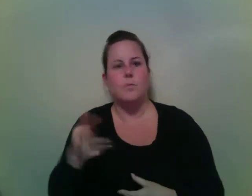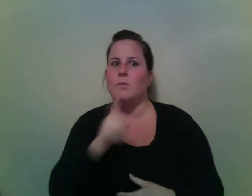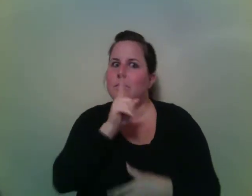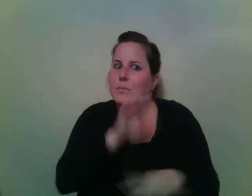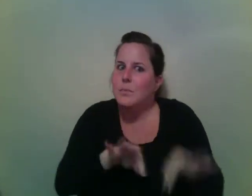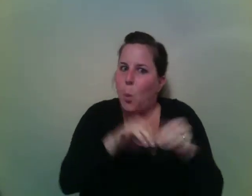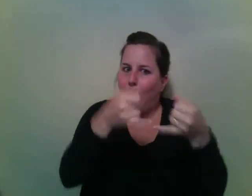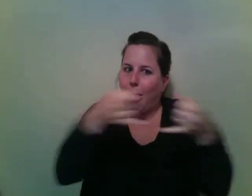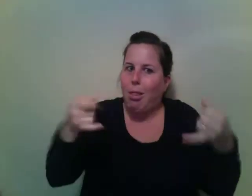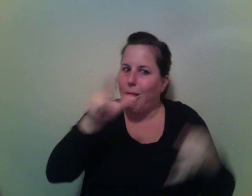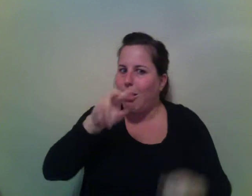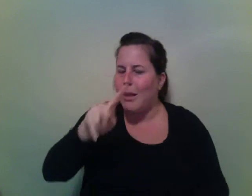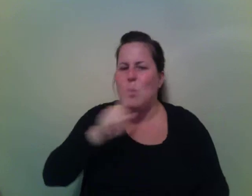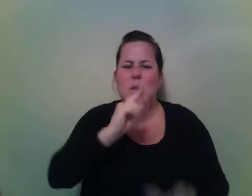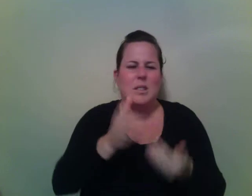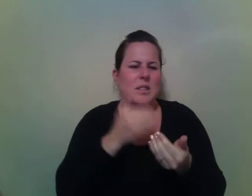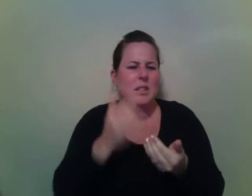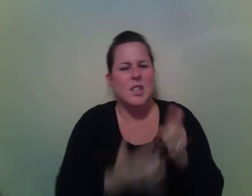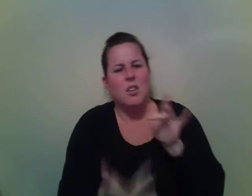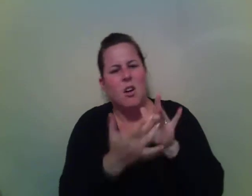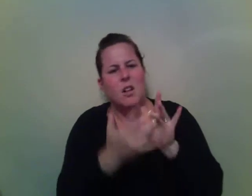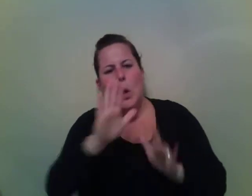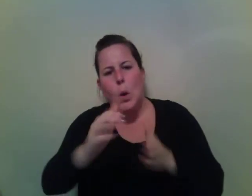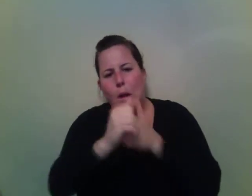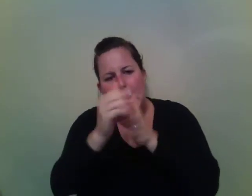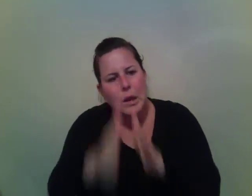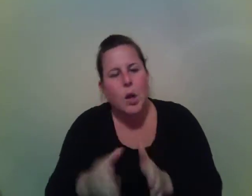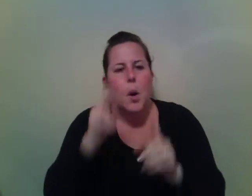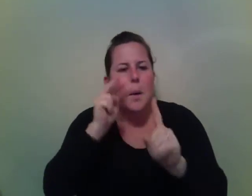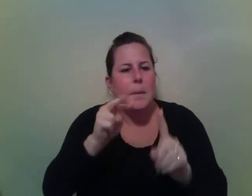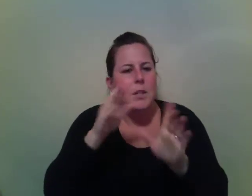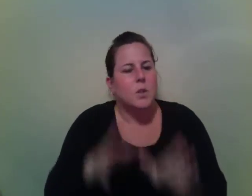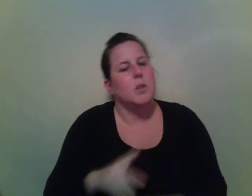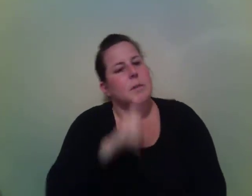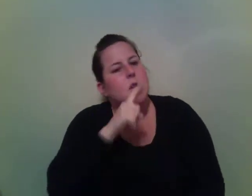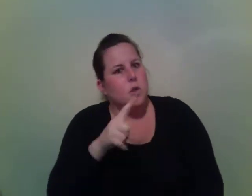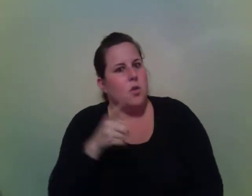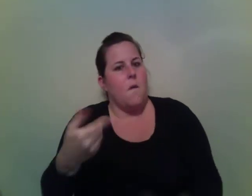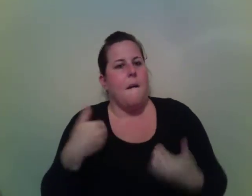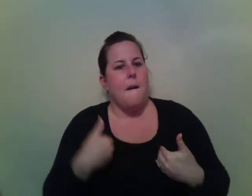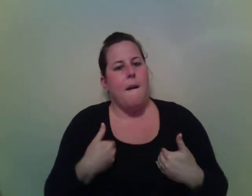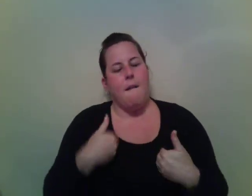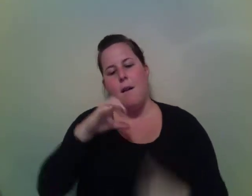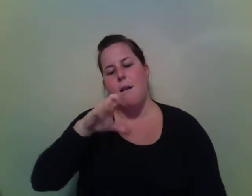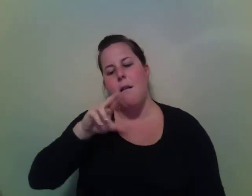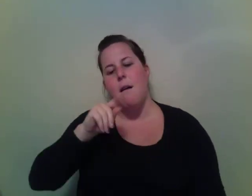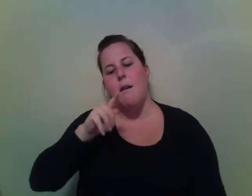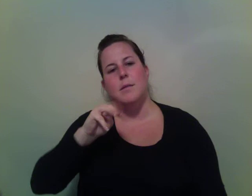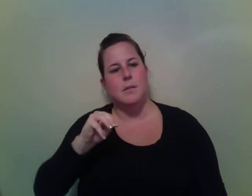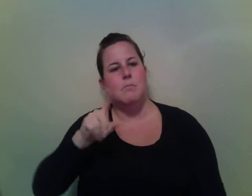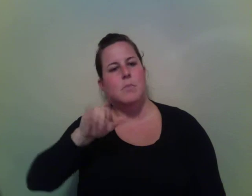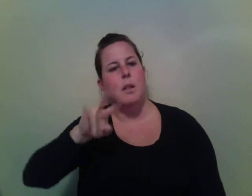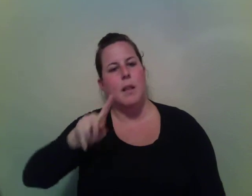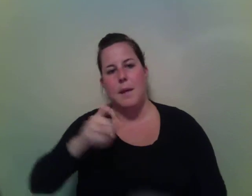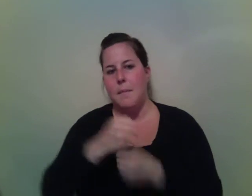very easy to do. Just contact your leader or your mentor and make sure that you get a custom link made and saved on your